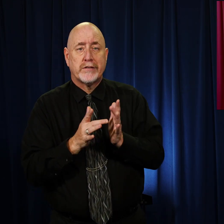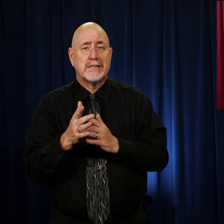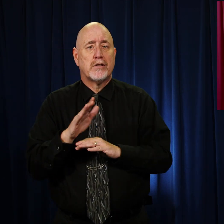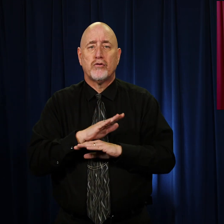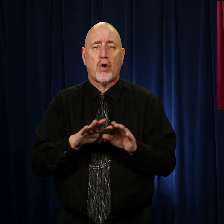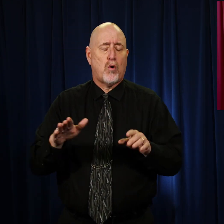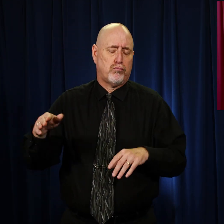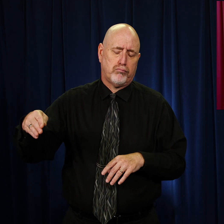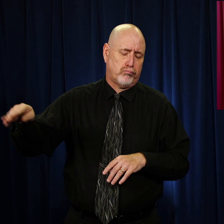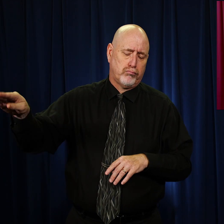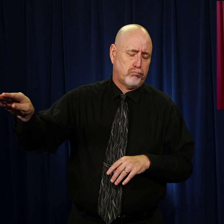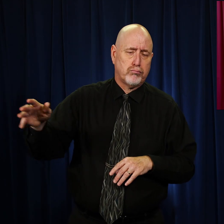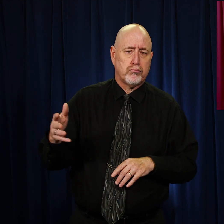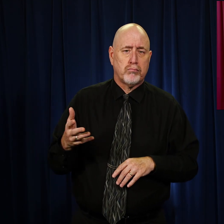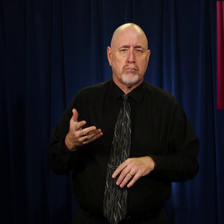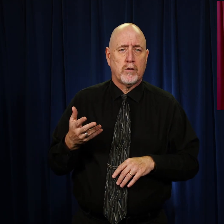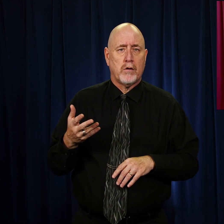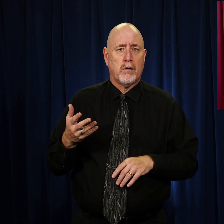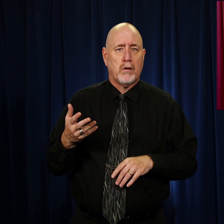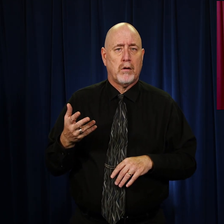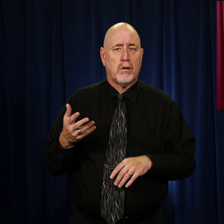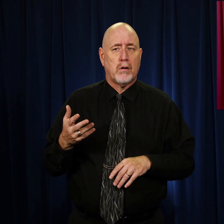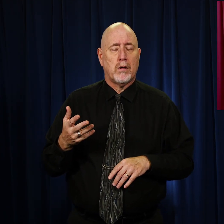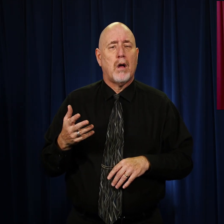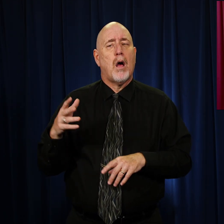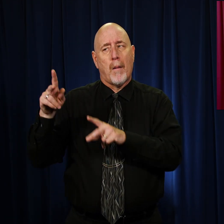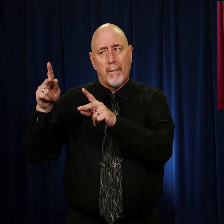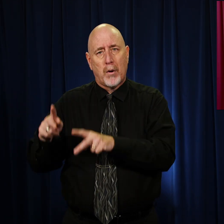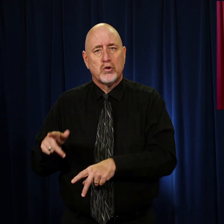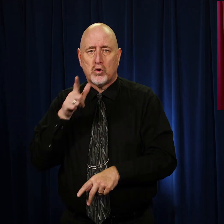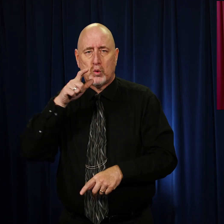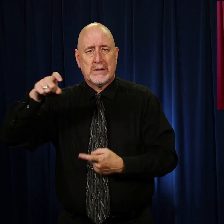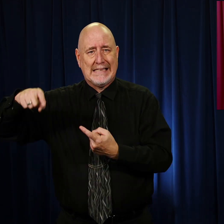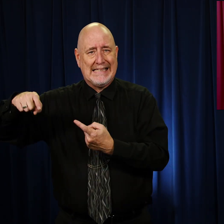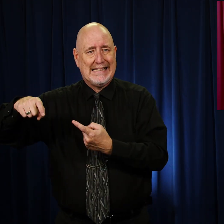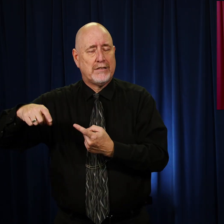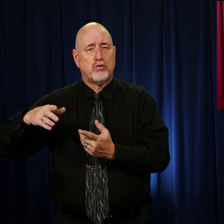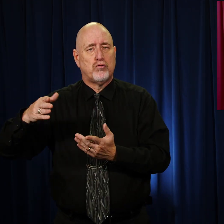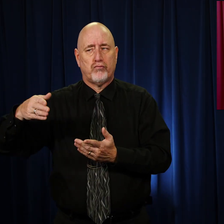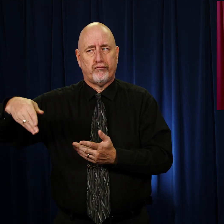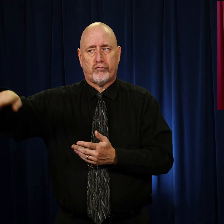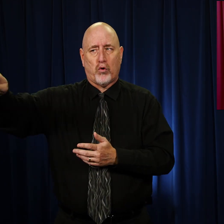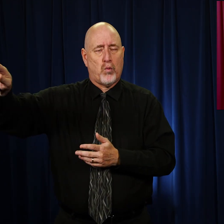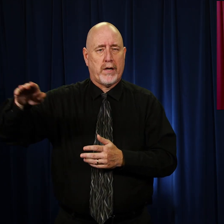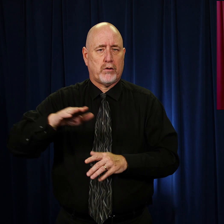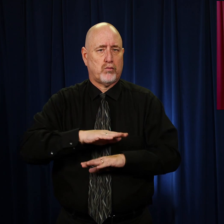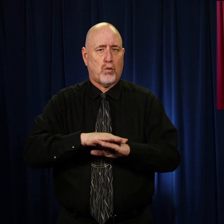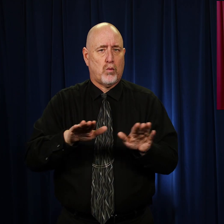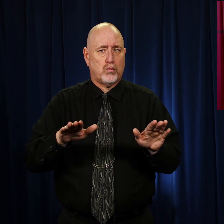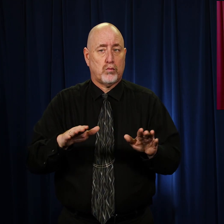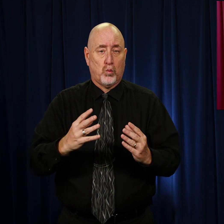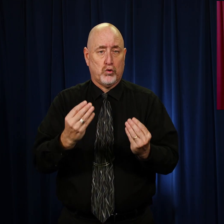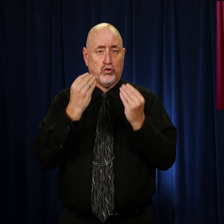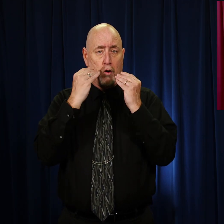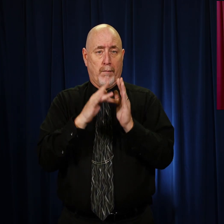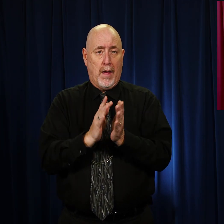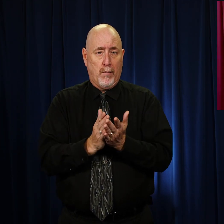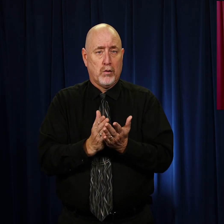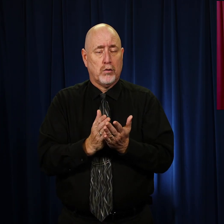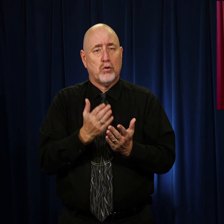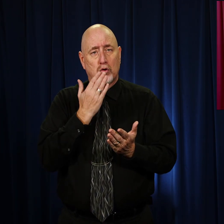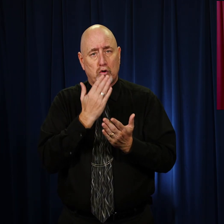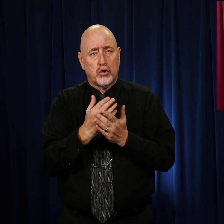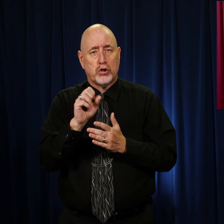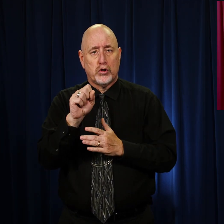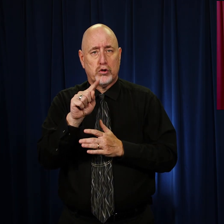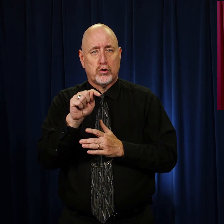says, don't turn away such a person. Here's a person that's in need. Don't turn the individual away. We're taught in the Bible that we should be